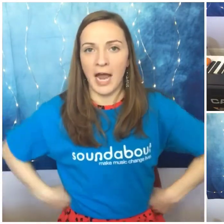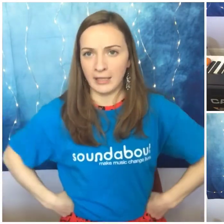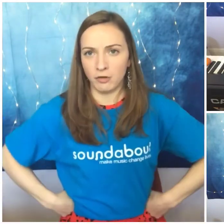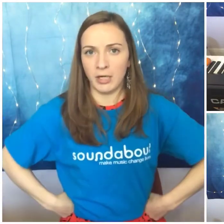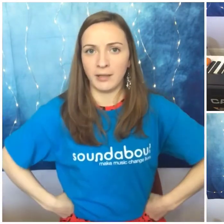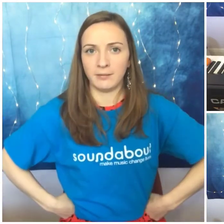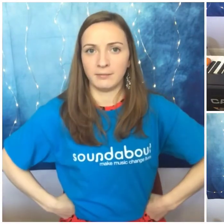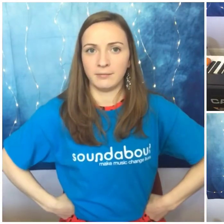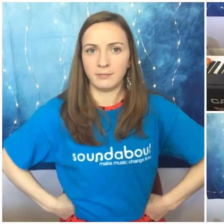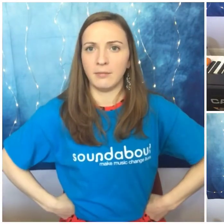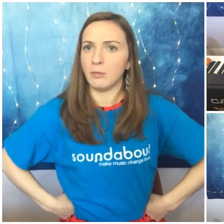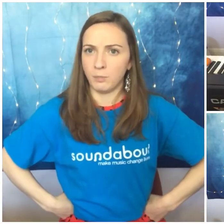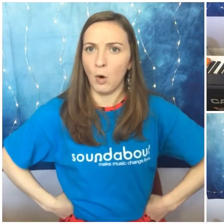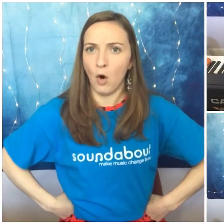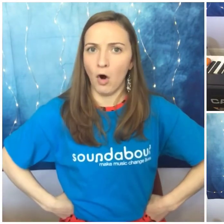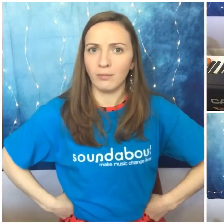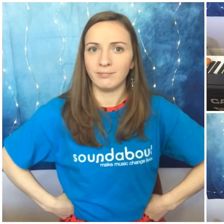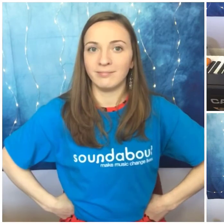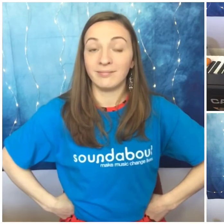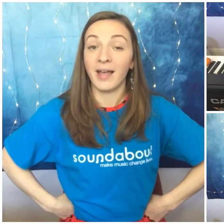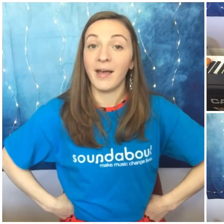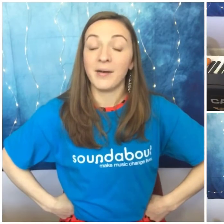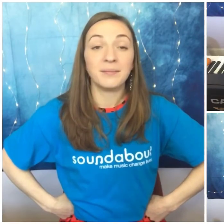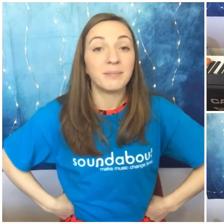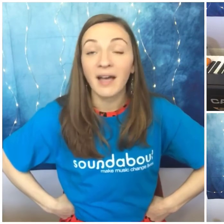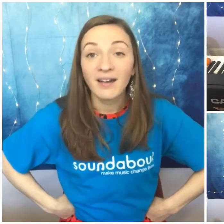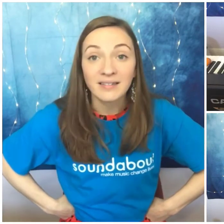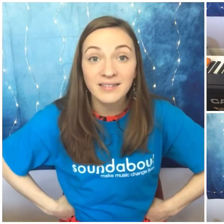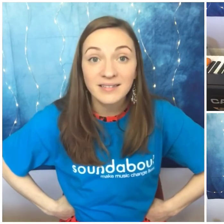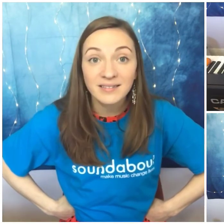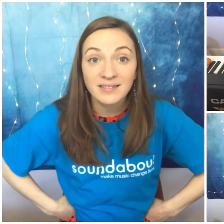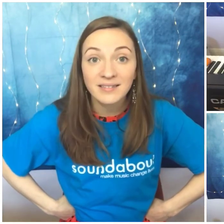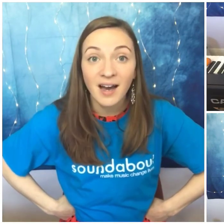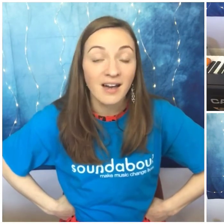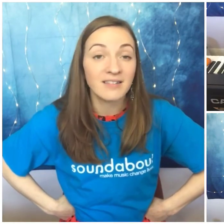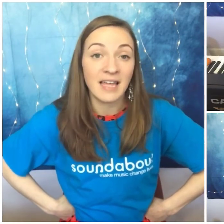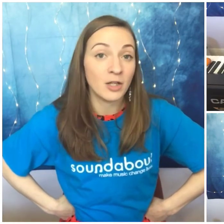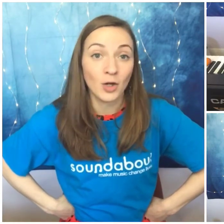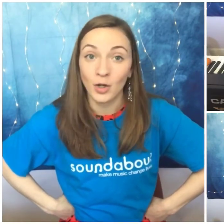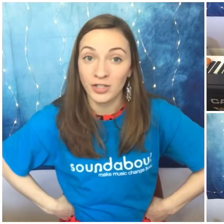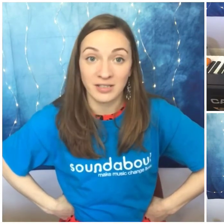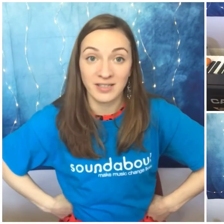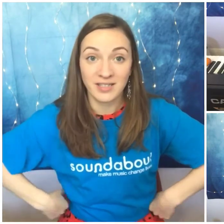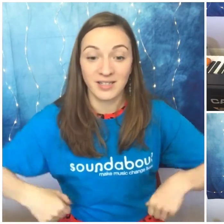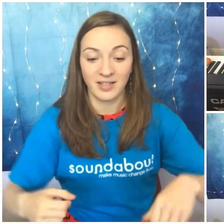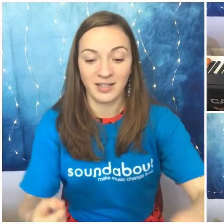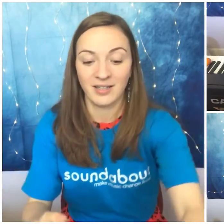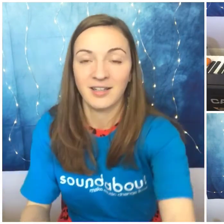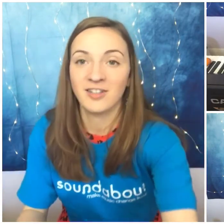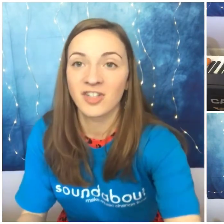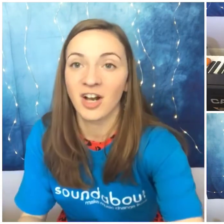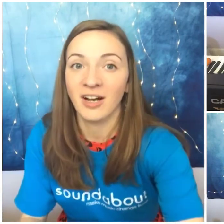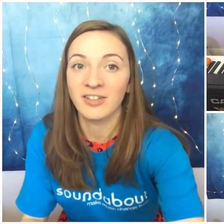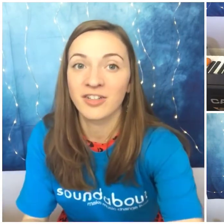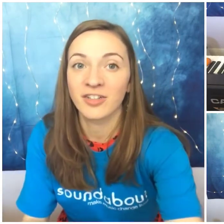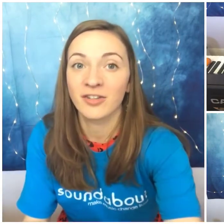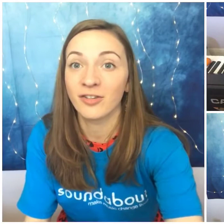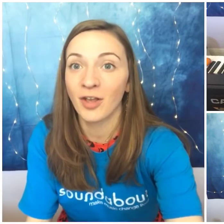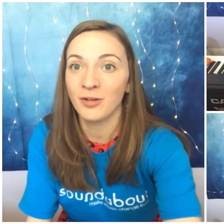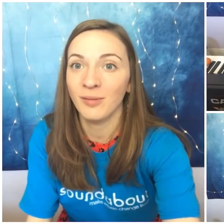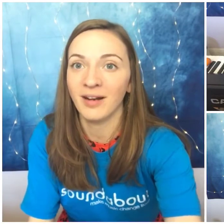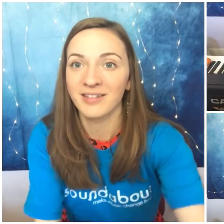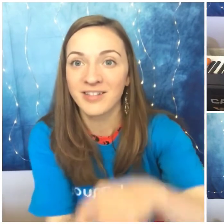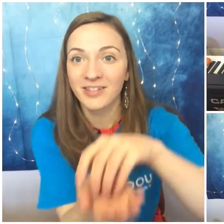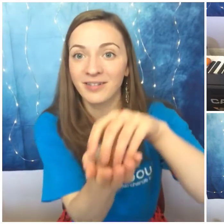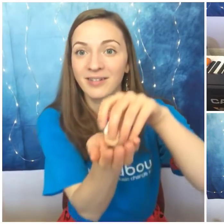felt angry and poor, because they couldn't charge